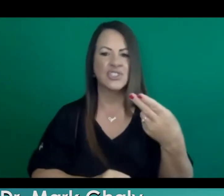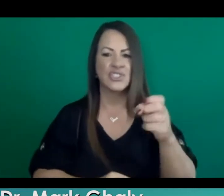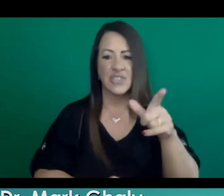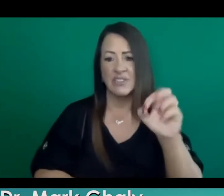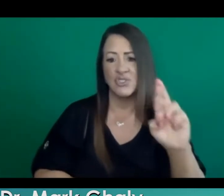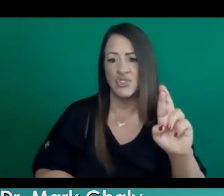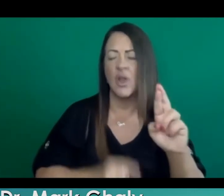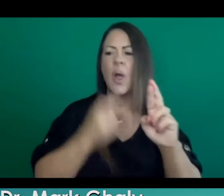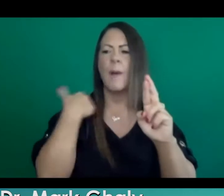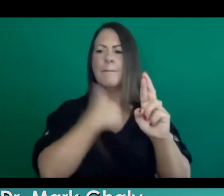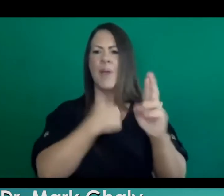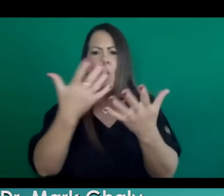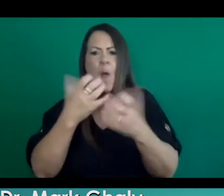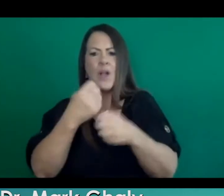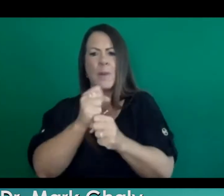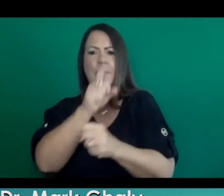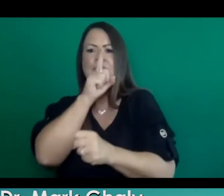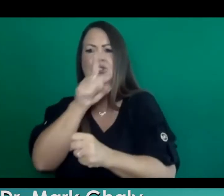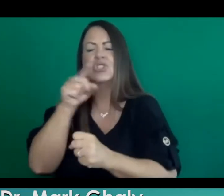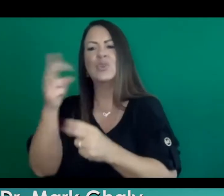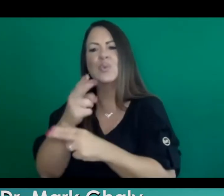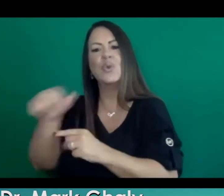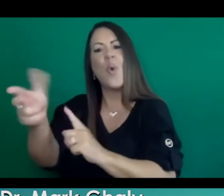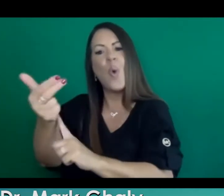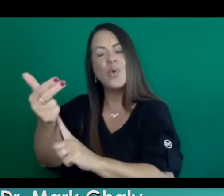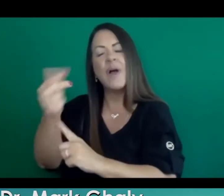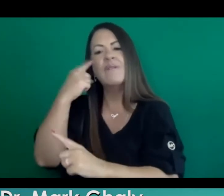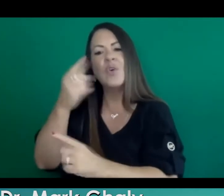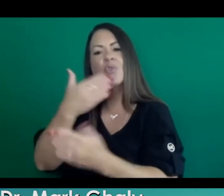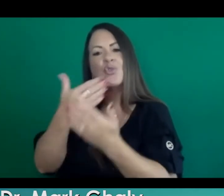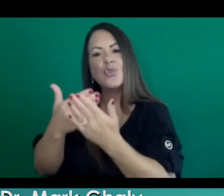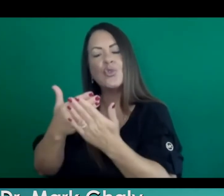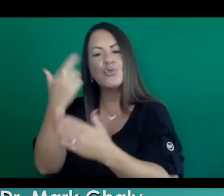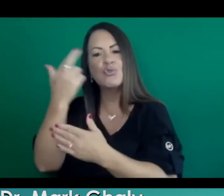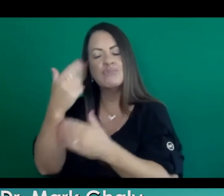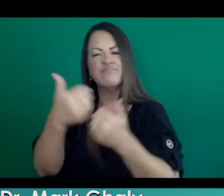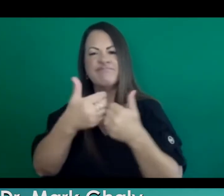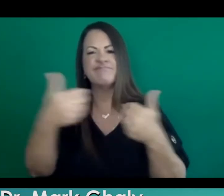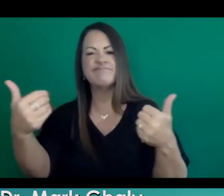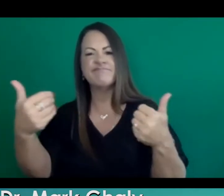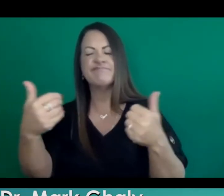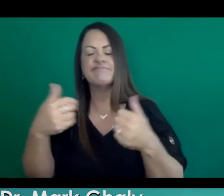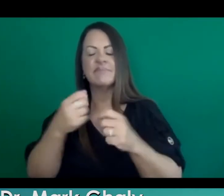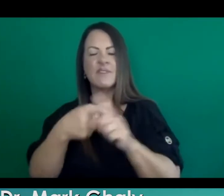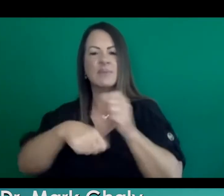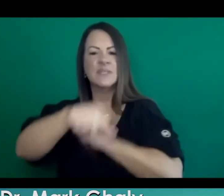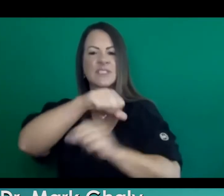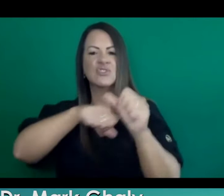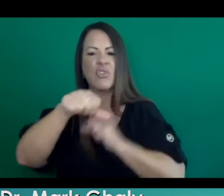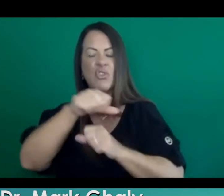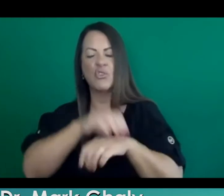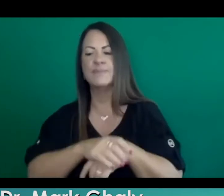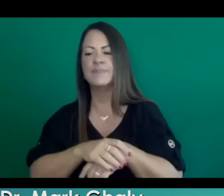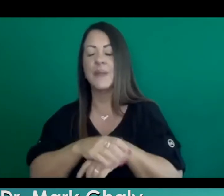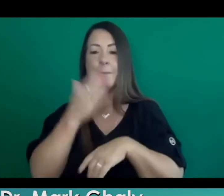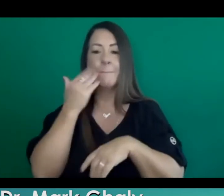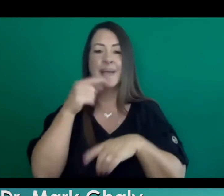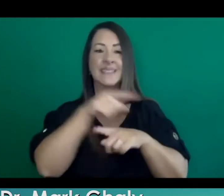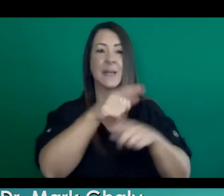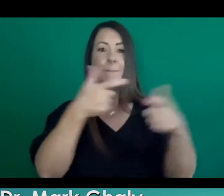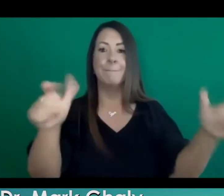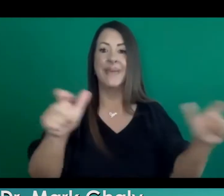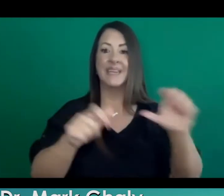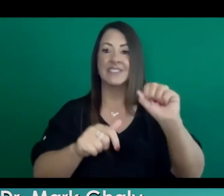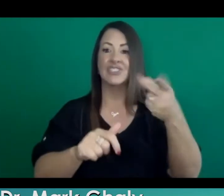sure we use these non-congregate hotel rooms even ahead of some of the more congregate open shelters that we're used to in the